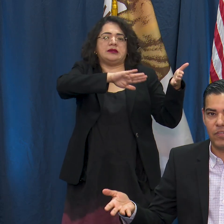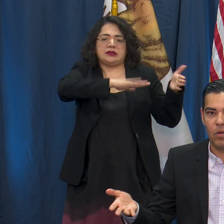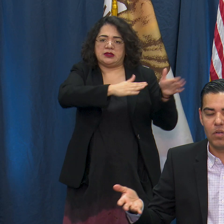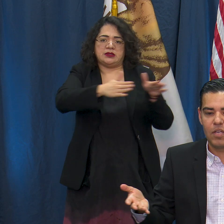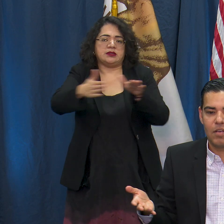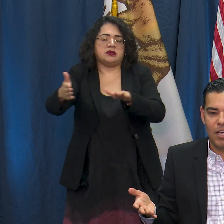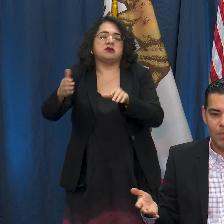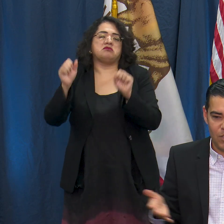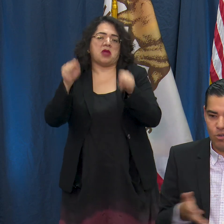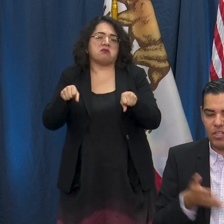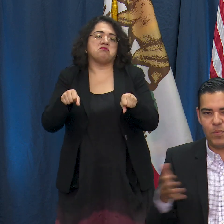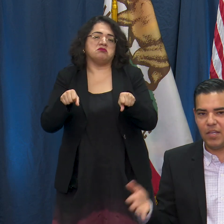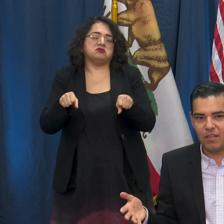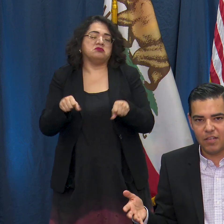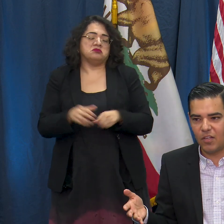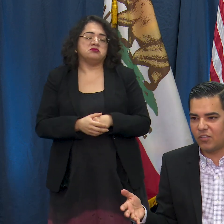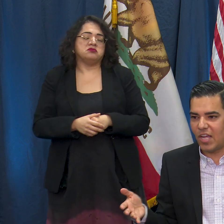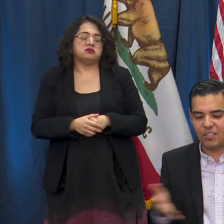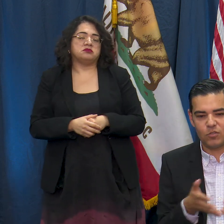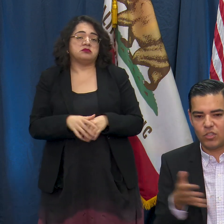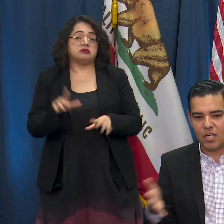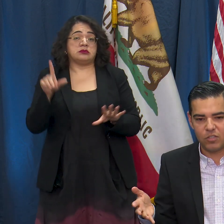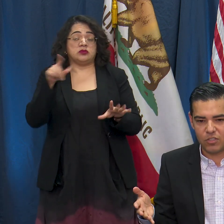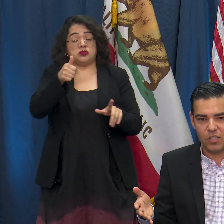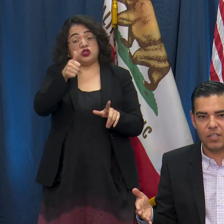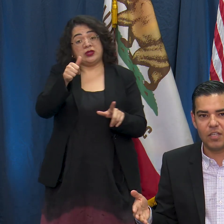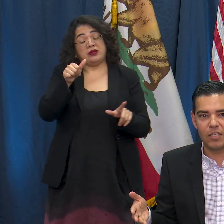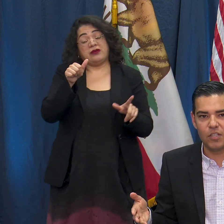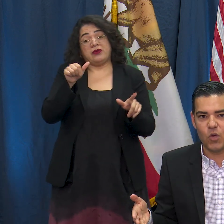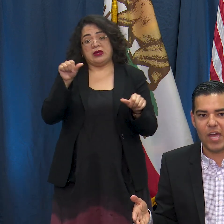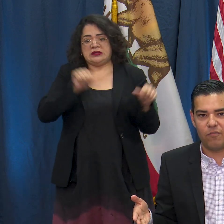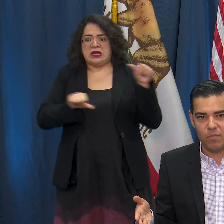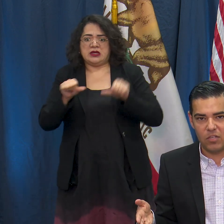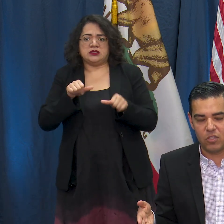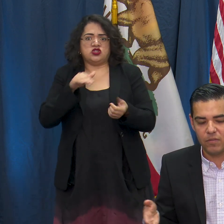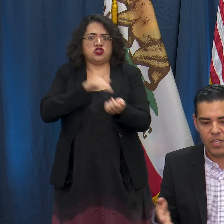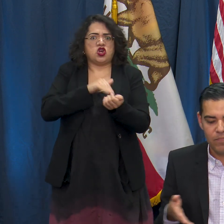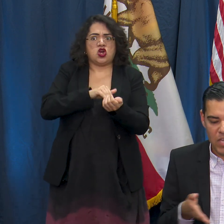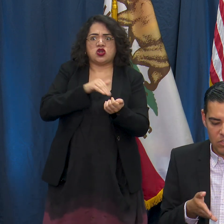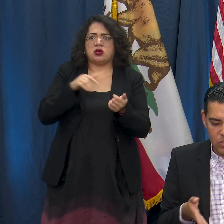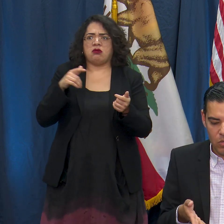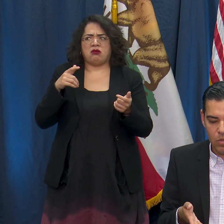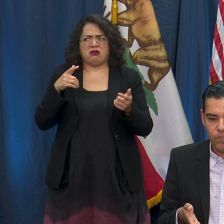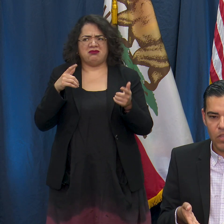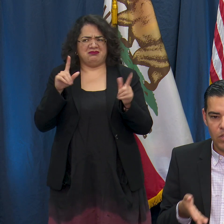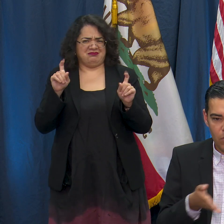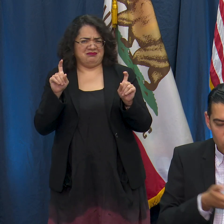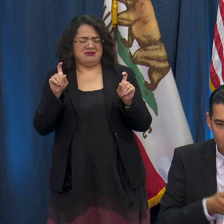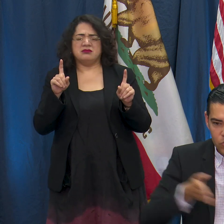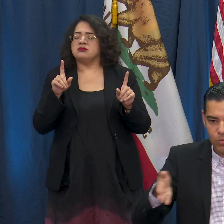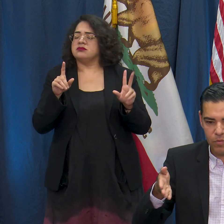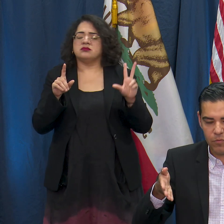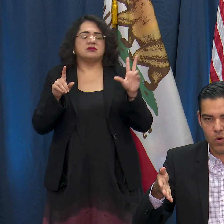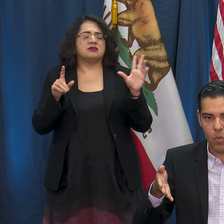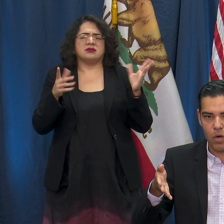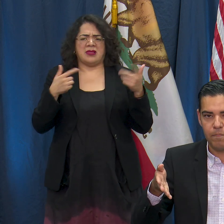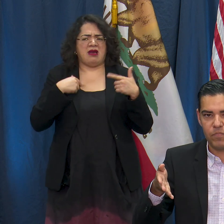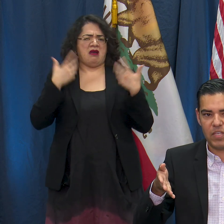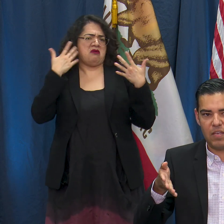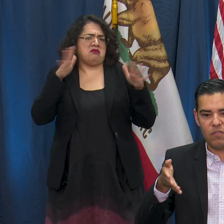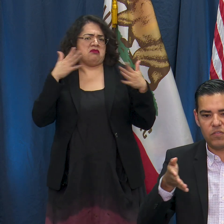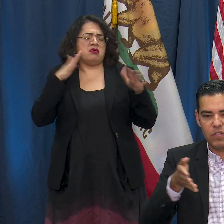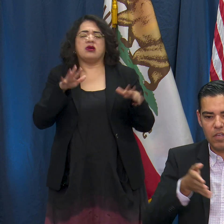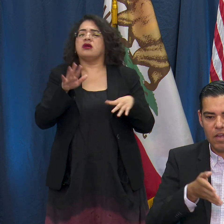happen. And so, and you don't need to be a scientist or a doctor to know that information. And so the question moving